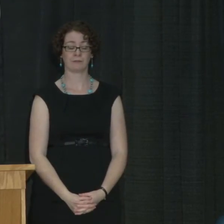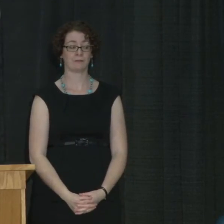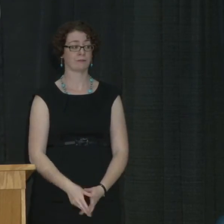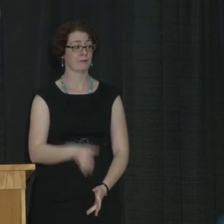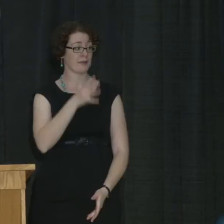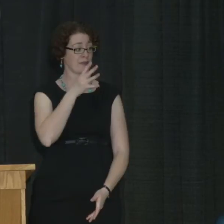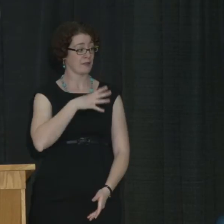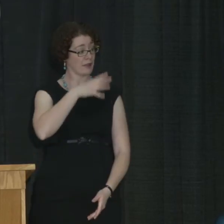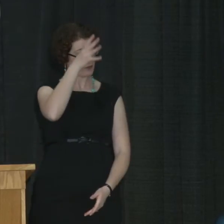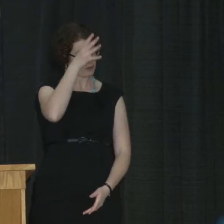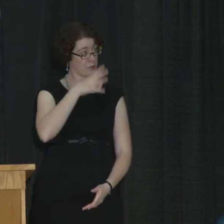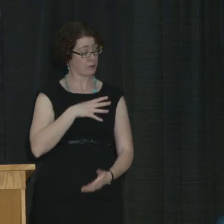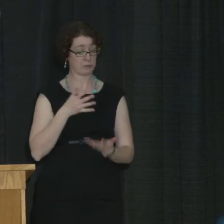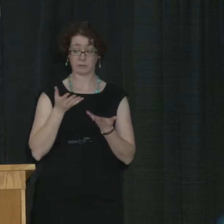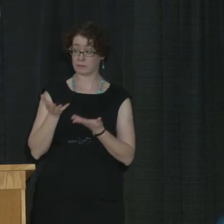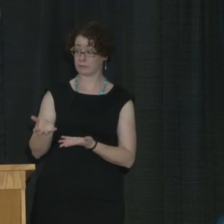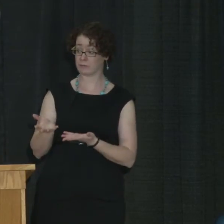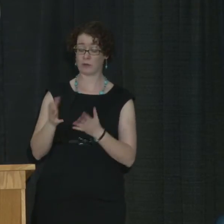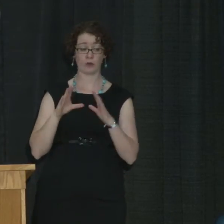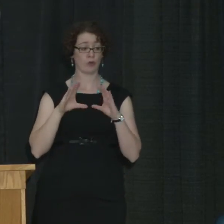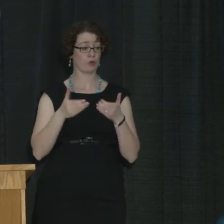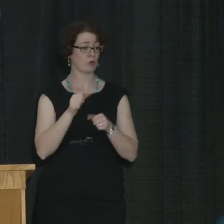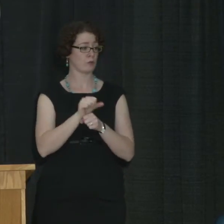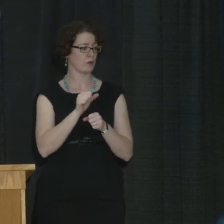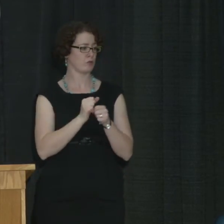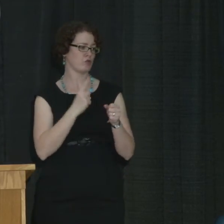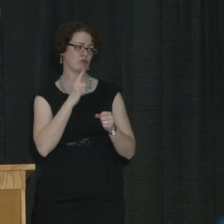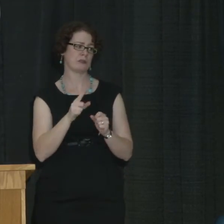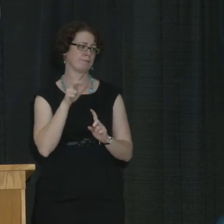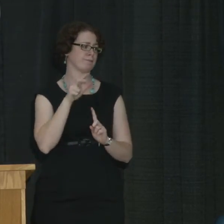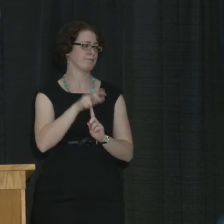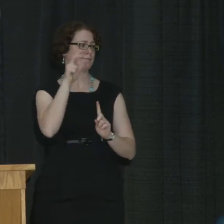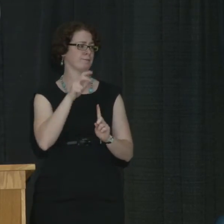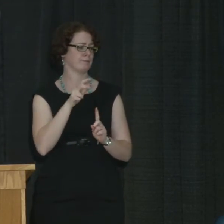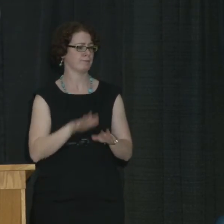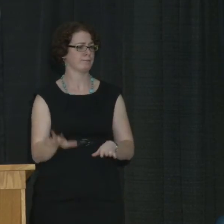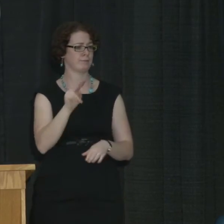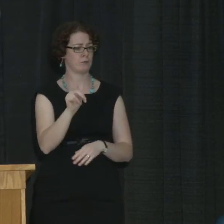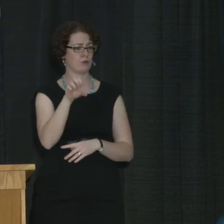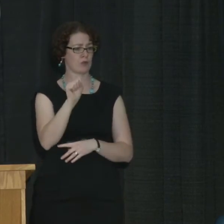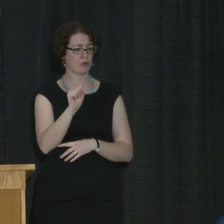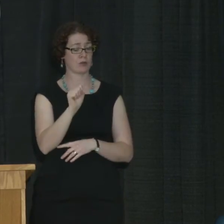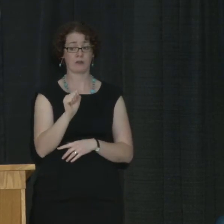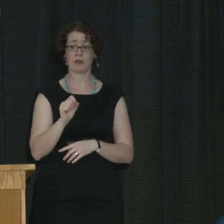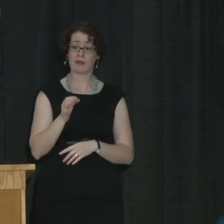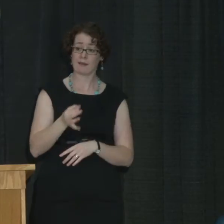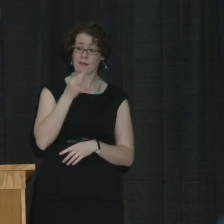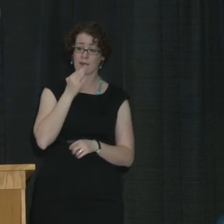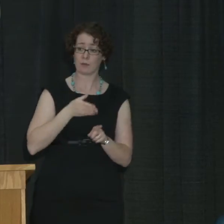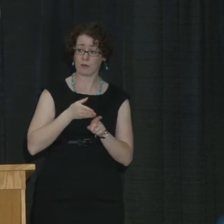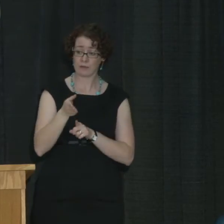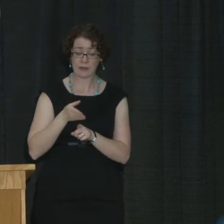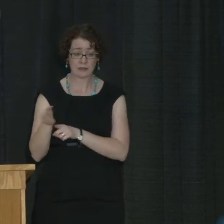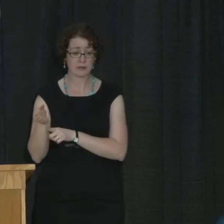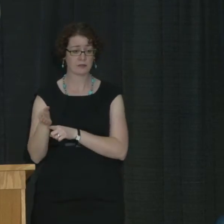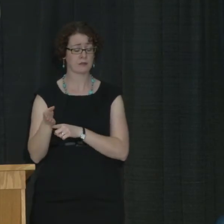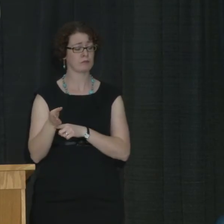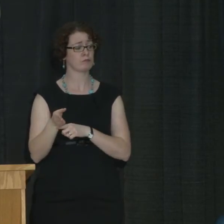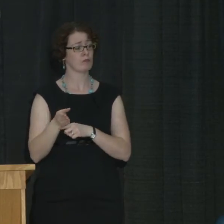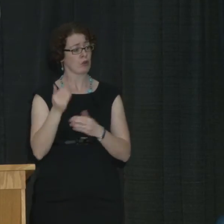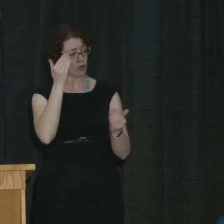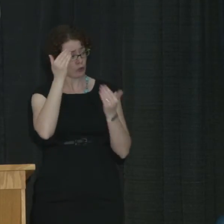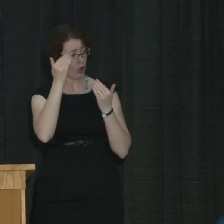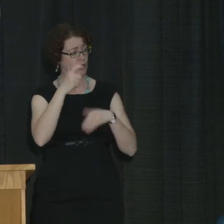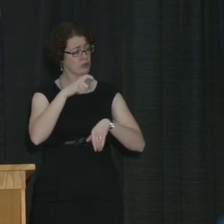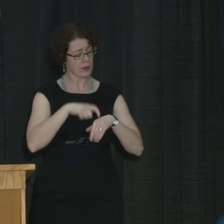Ladies and gentlemen, this is a group of employees that is second to none in this province. They are experts in their fields, they are generous with their